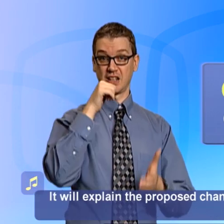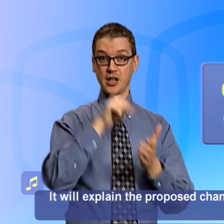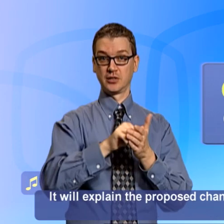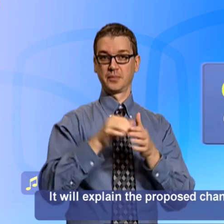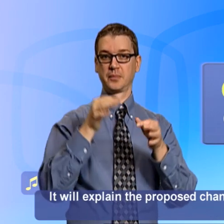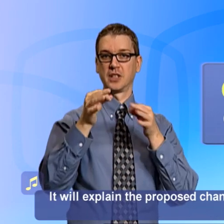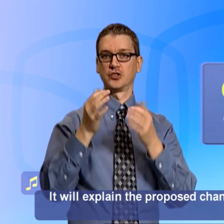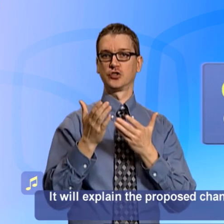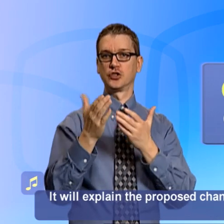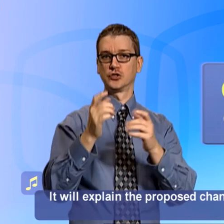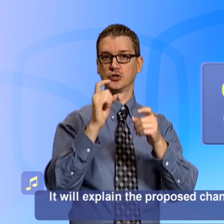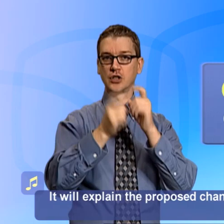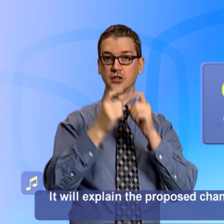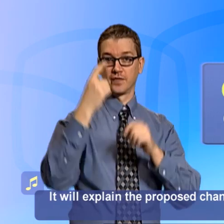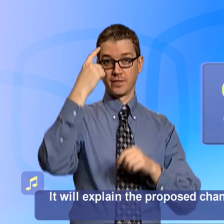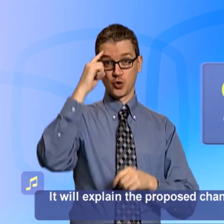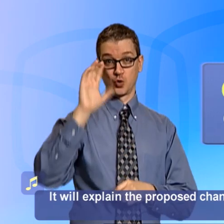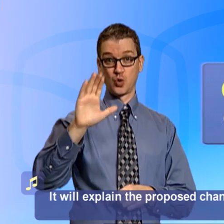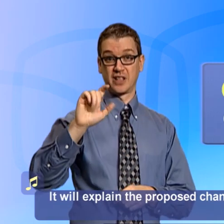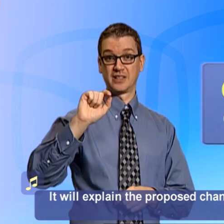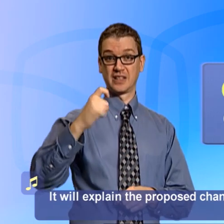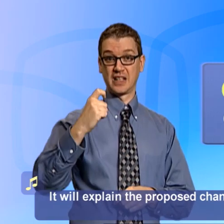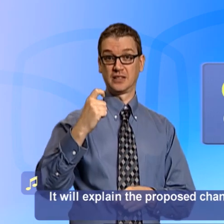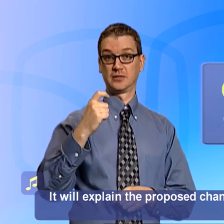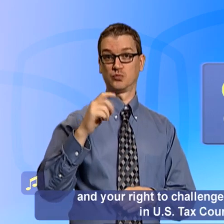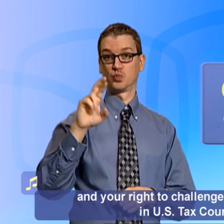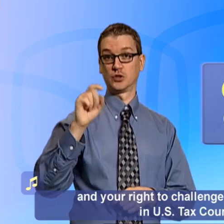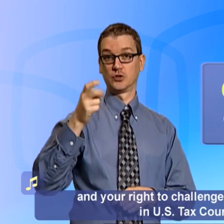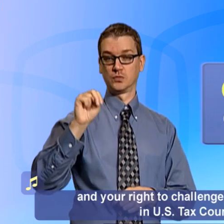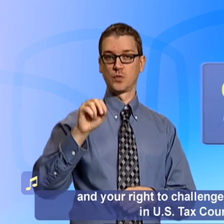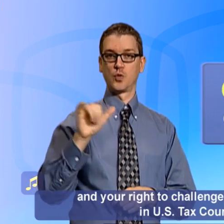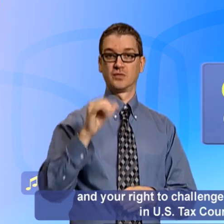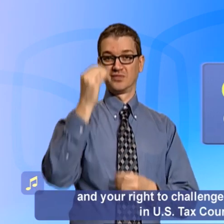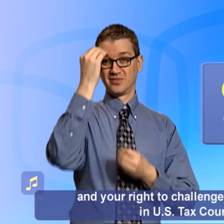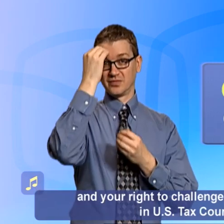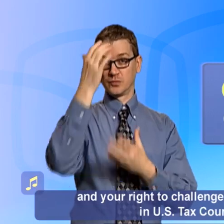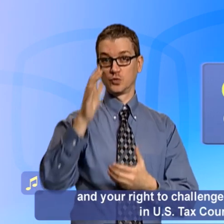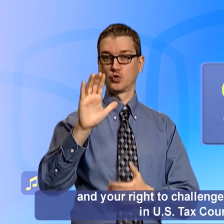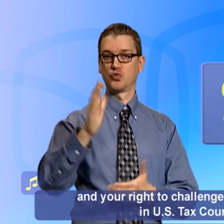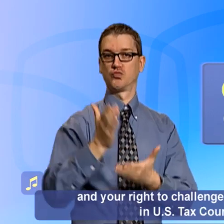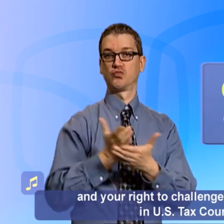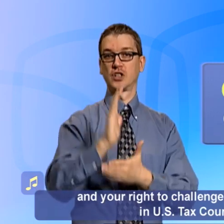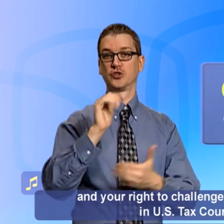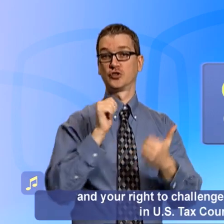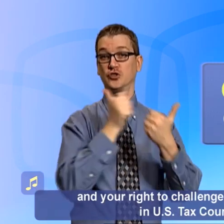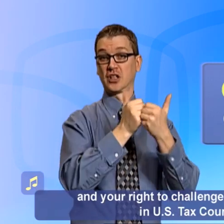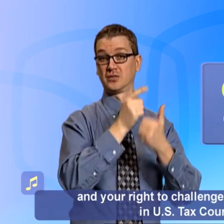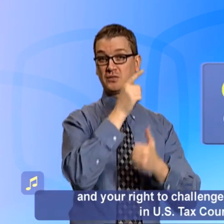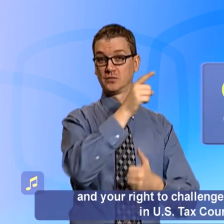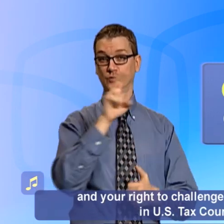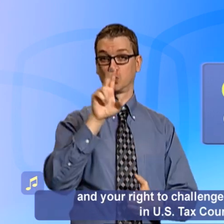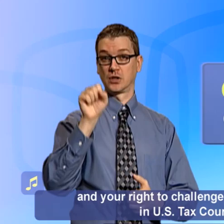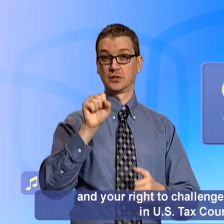It will explain the proposed changes to your return and your right to challenge the proposal in U.S. tax court.